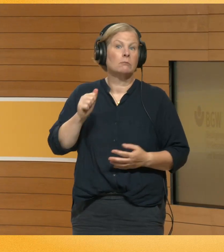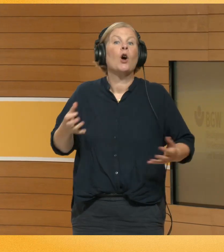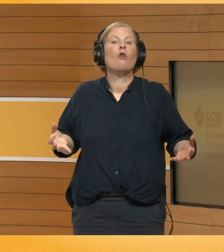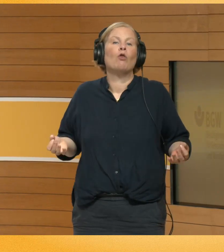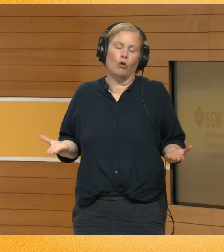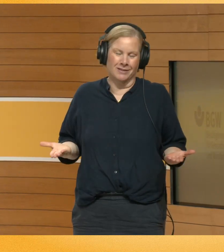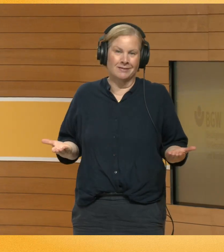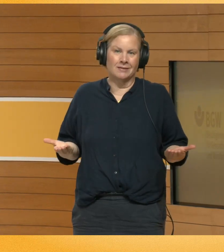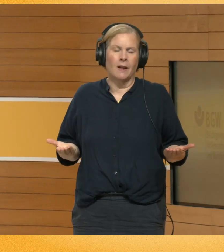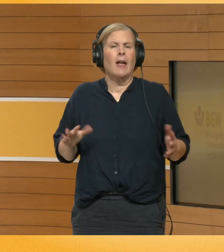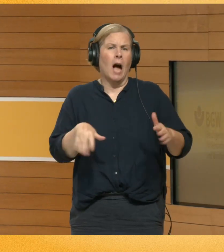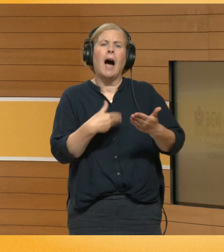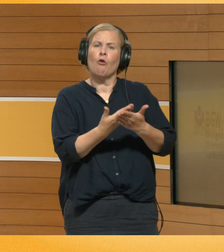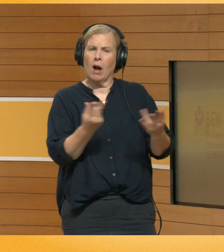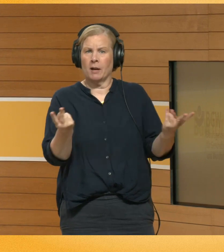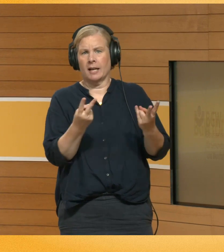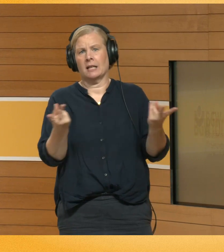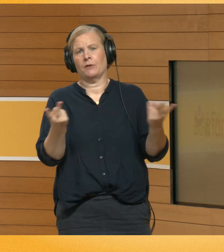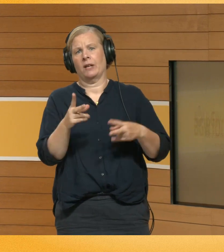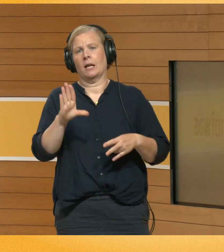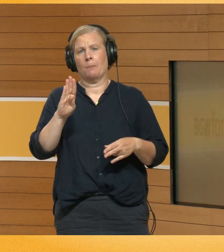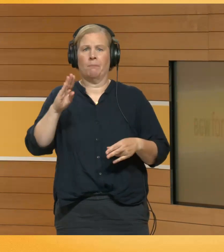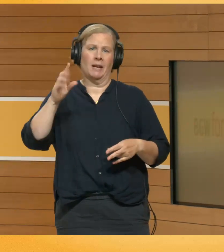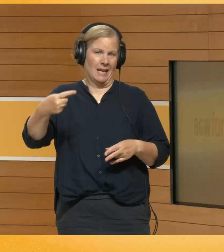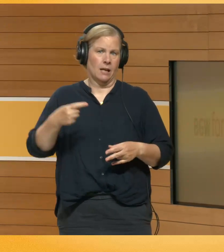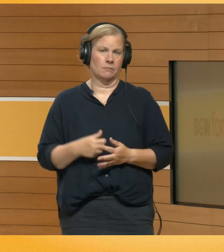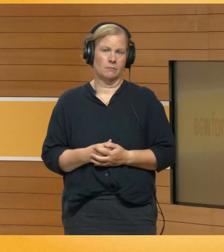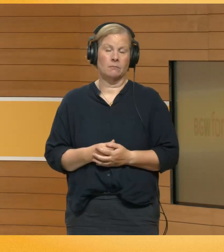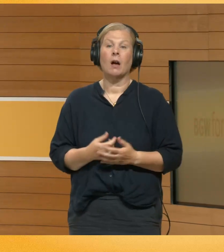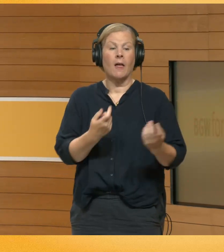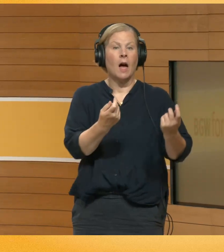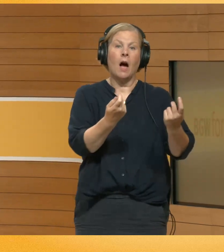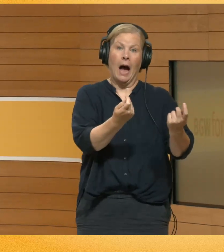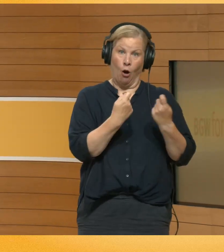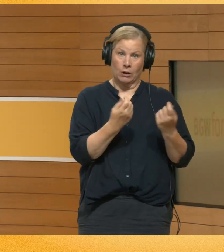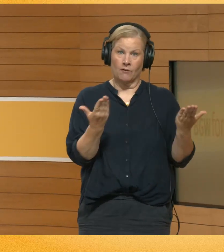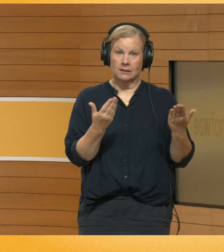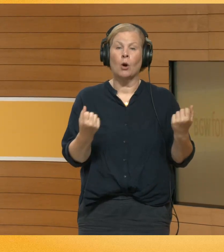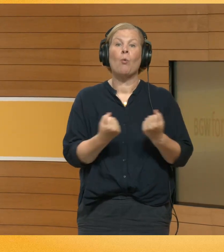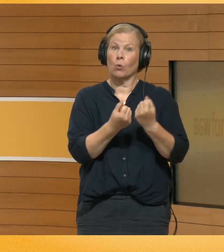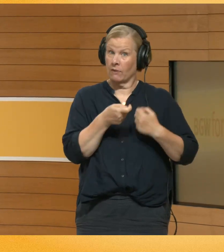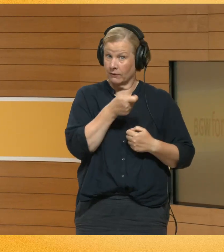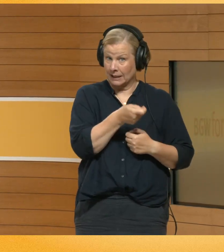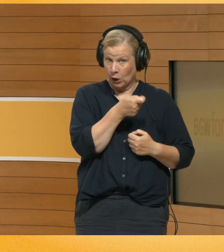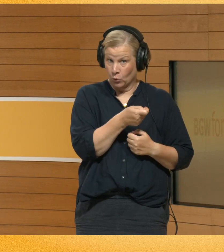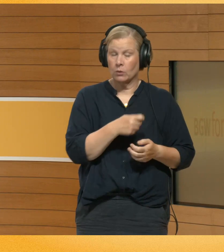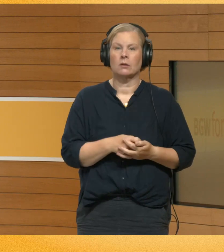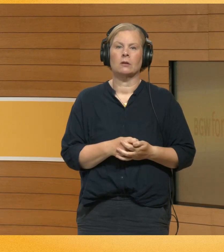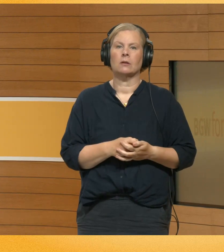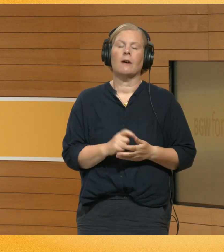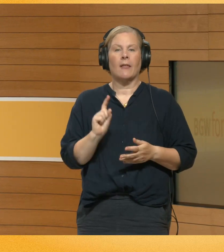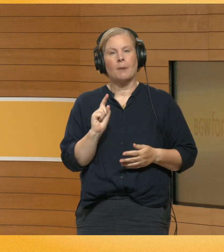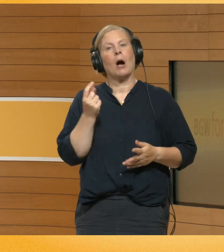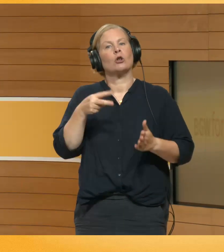Why SUVA? Well, as you heard, we have similar tasks than the BGW. On the one hand, we are the